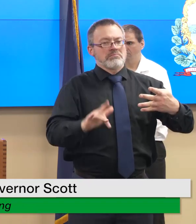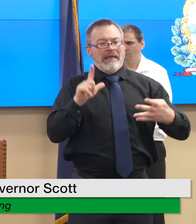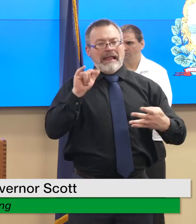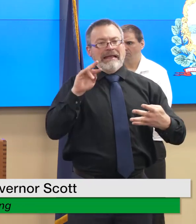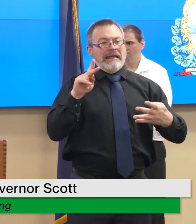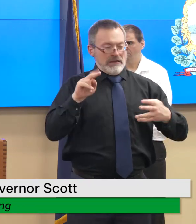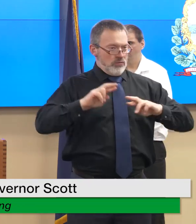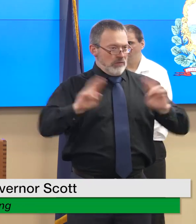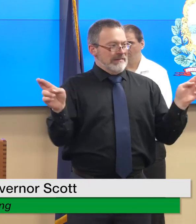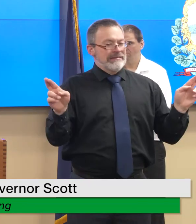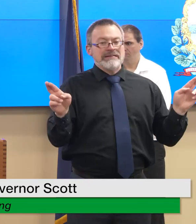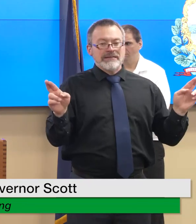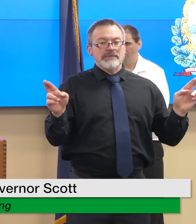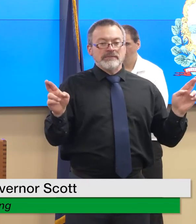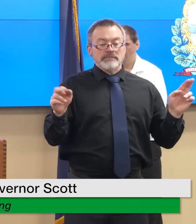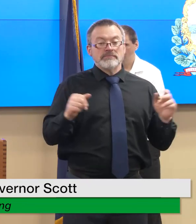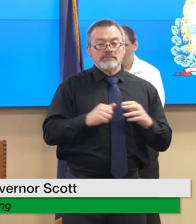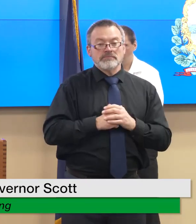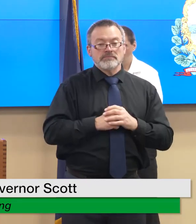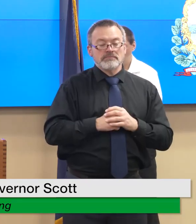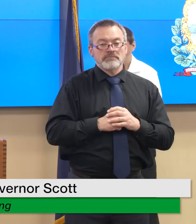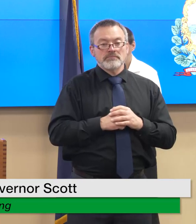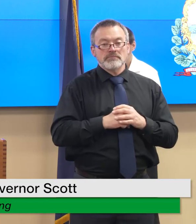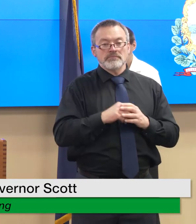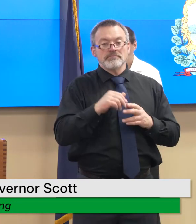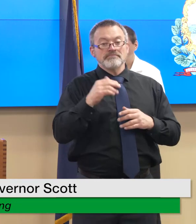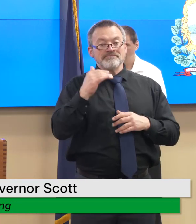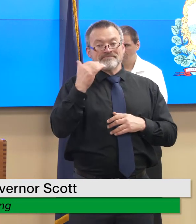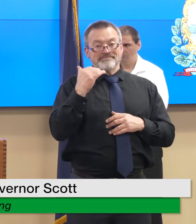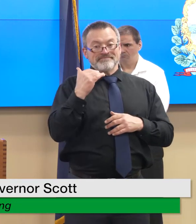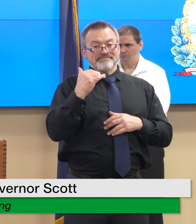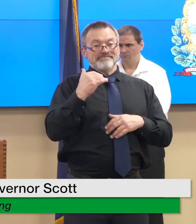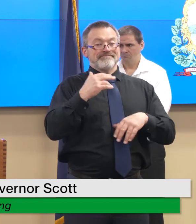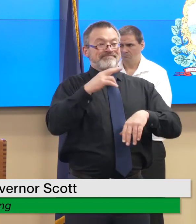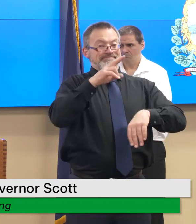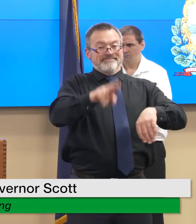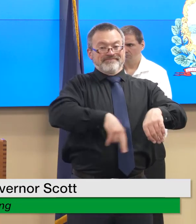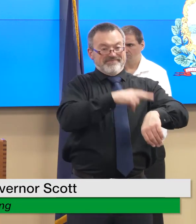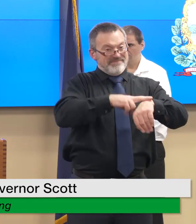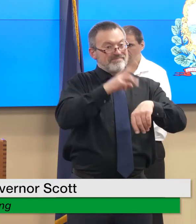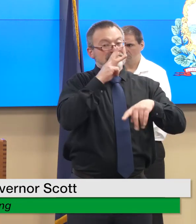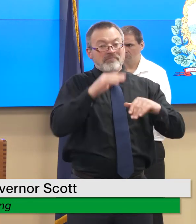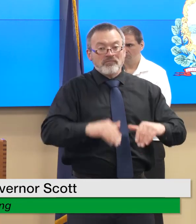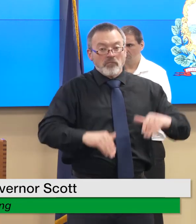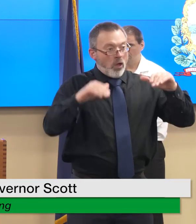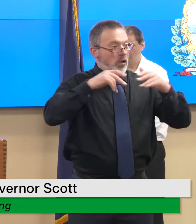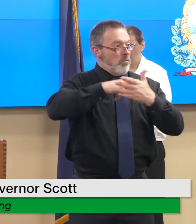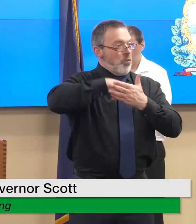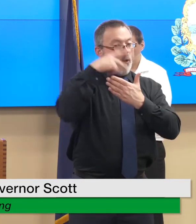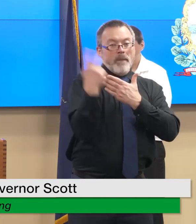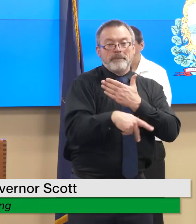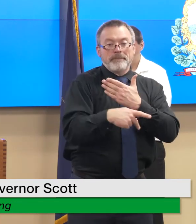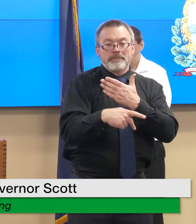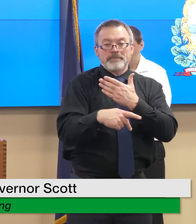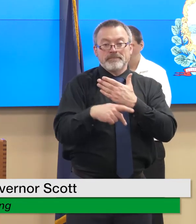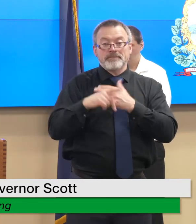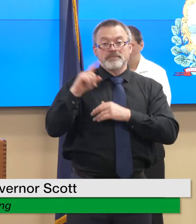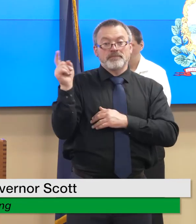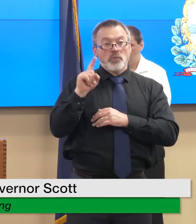Shifting gears to talk about the National Flood Insurance Program, also sometimes referred to as